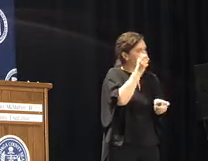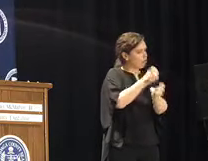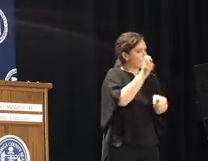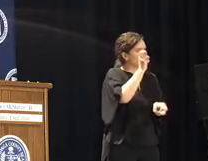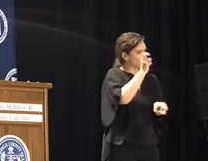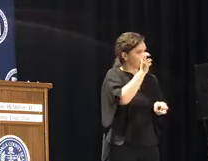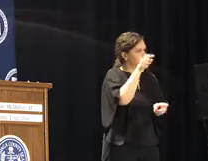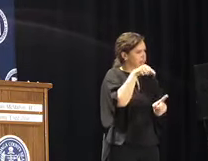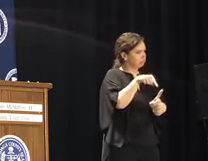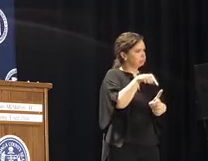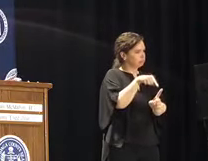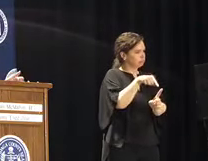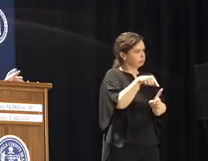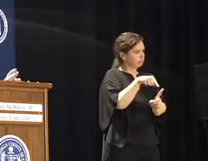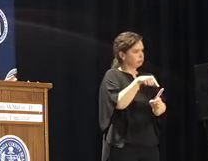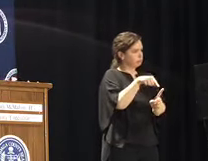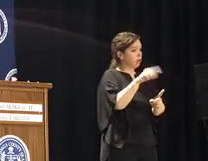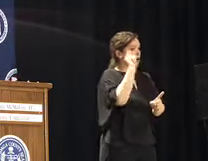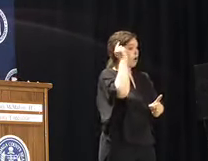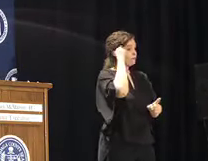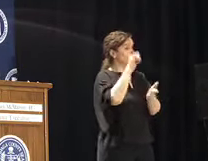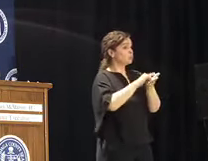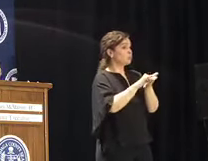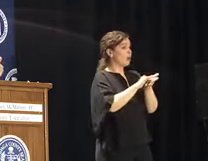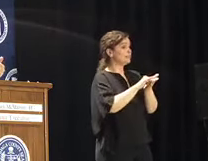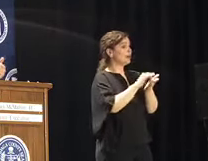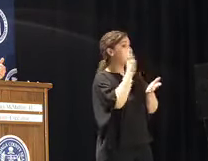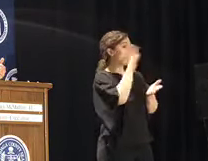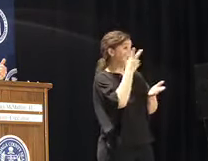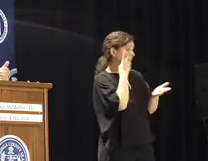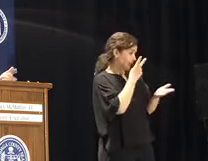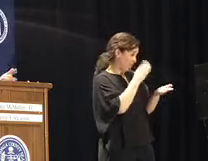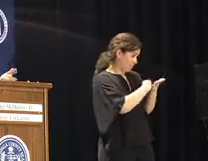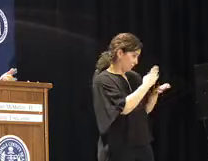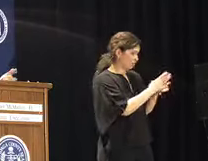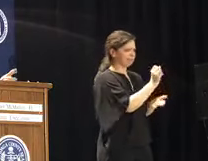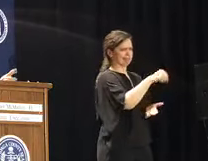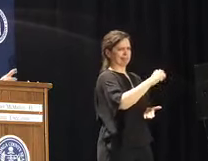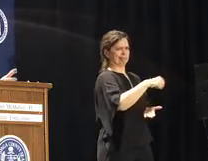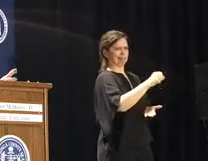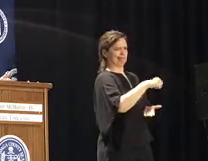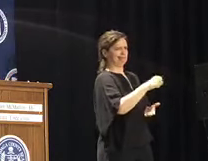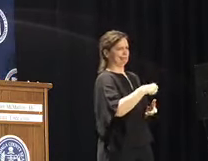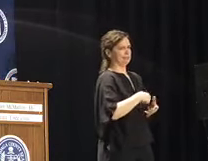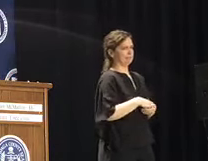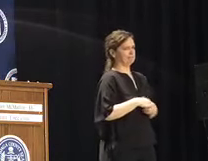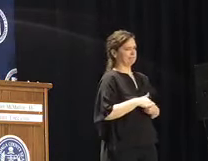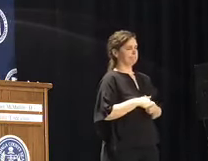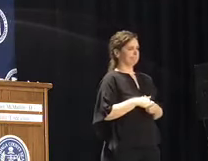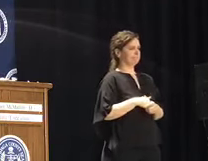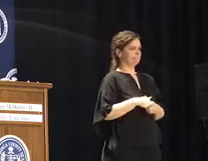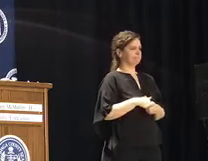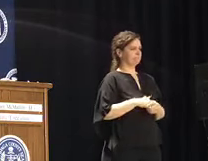The governor's right. When you look at how many cases we have in our state and how that impacts the